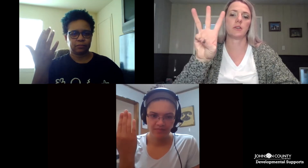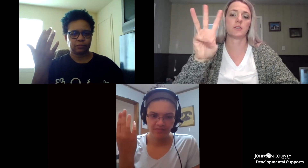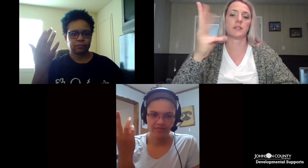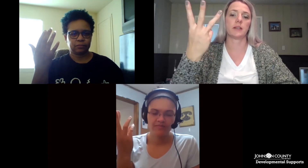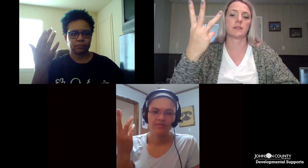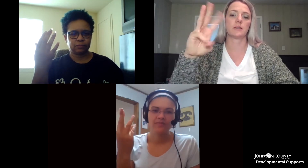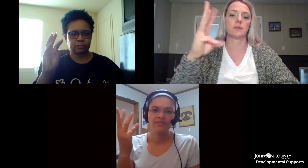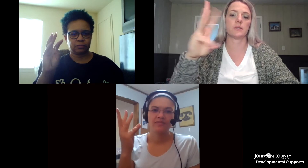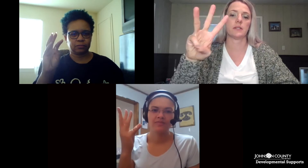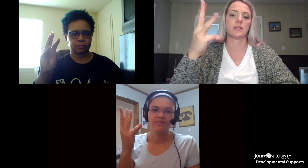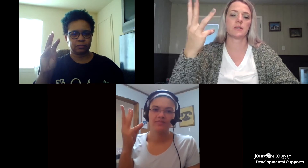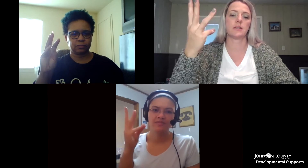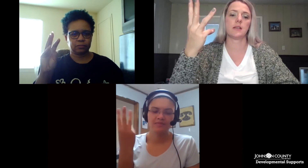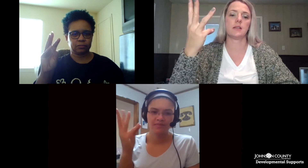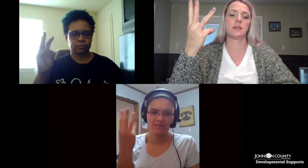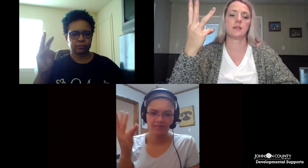your 6. So 16,